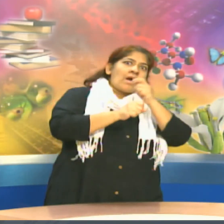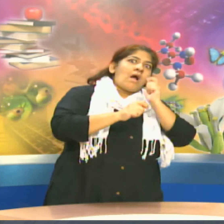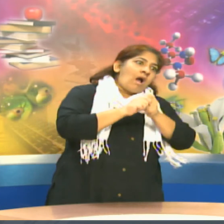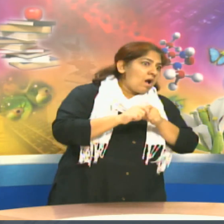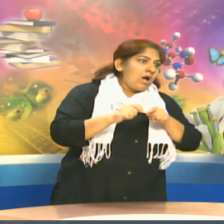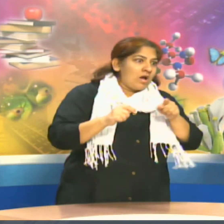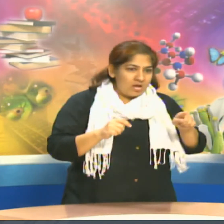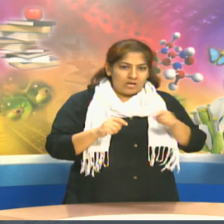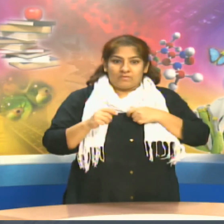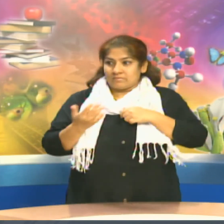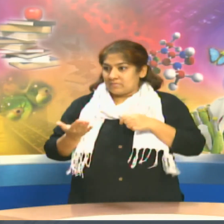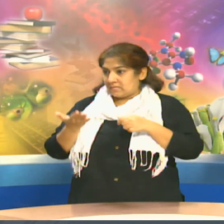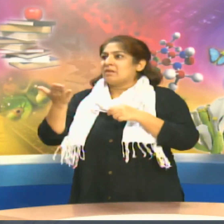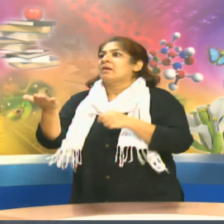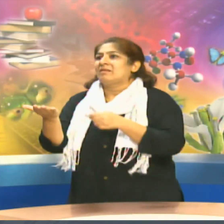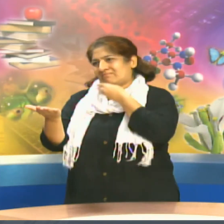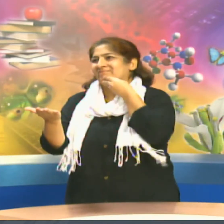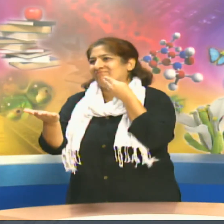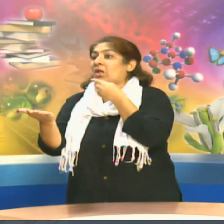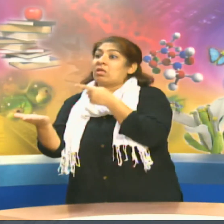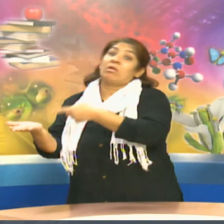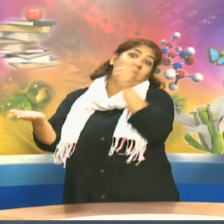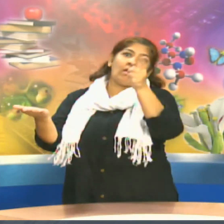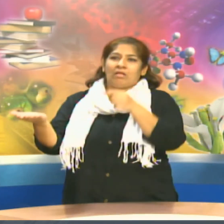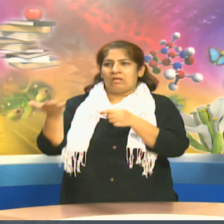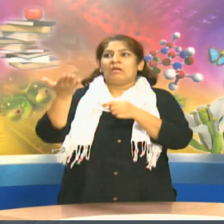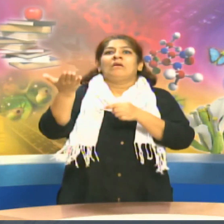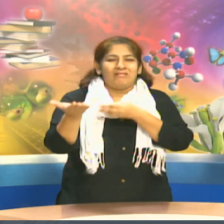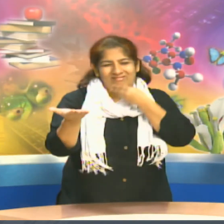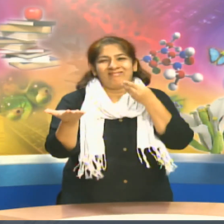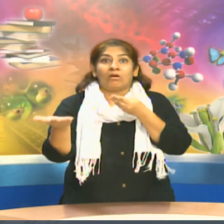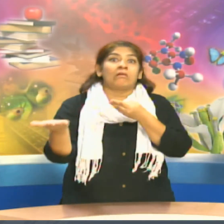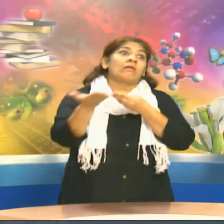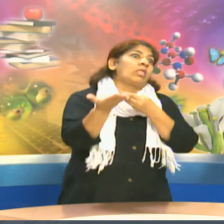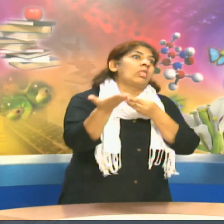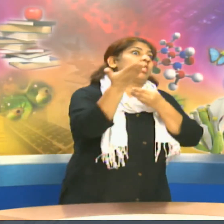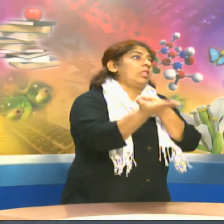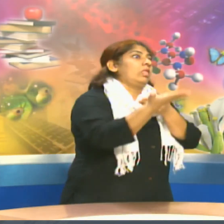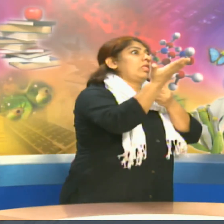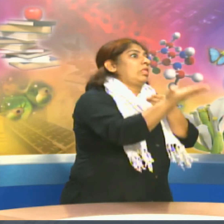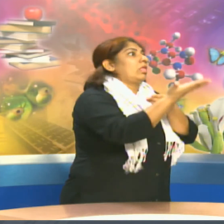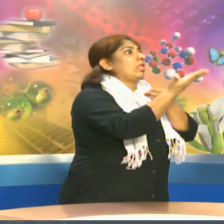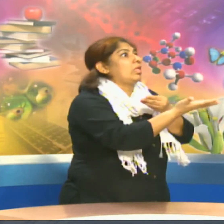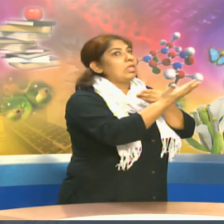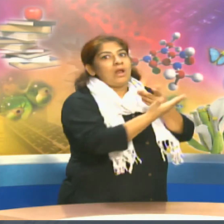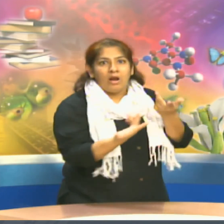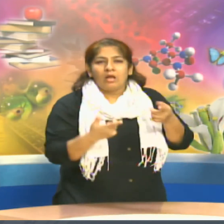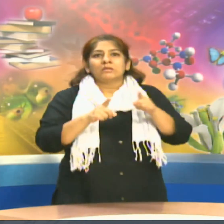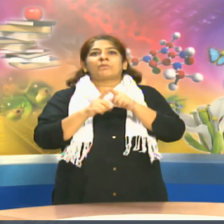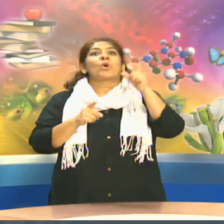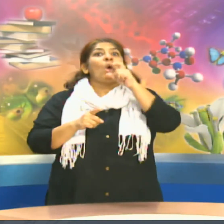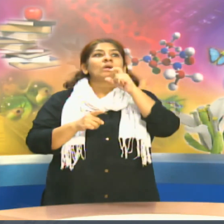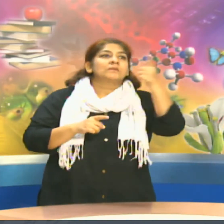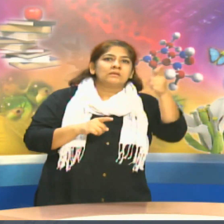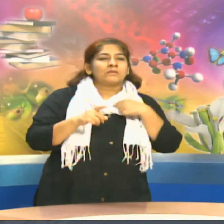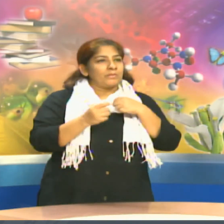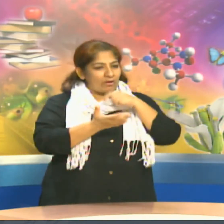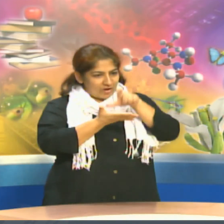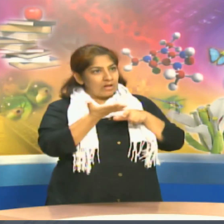government, it is really not easy. When you apply for anything, then you have to go to the other person table, then some senior